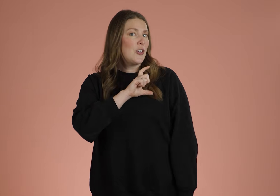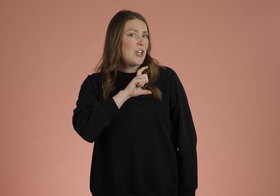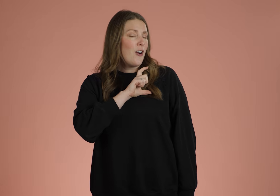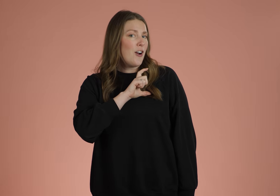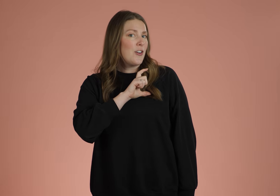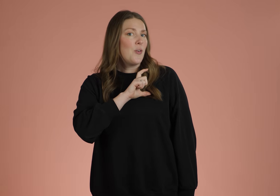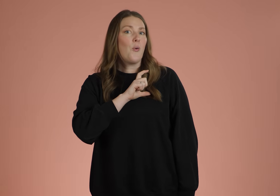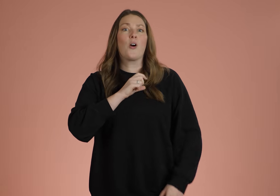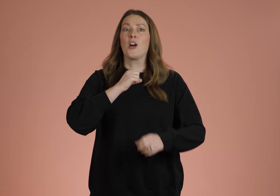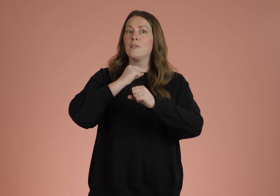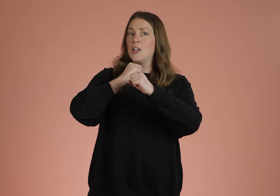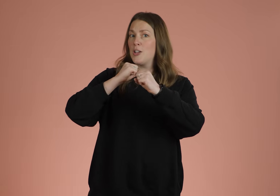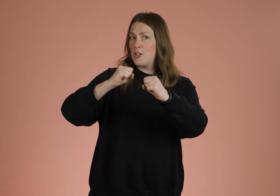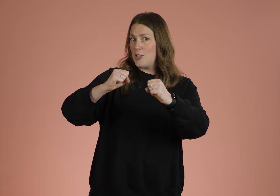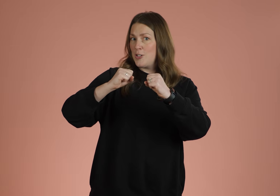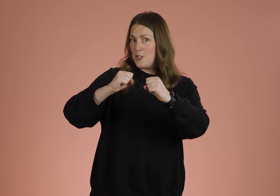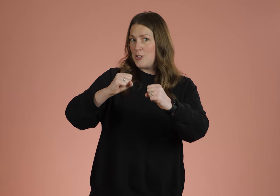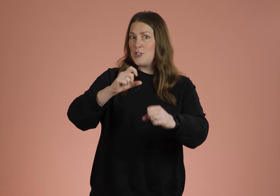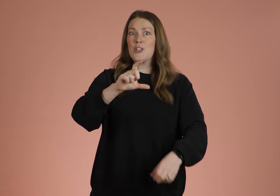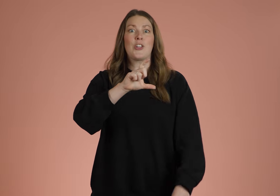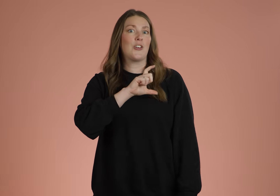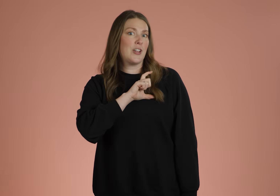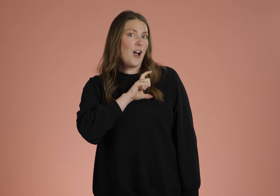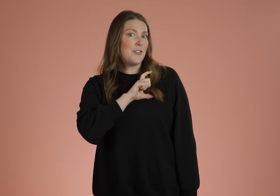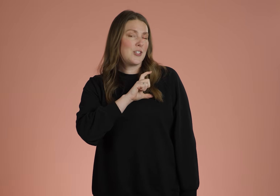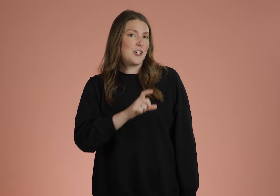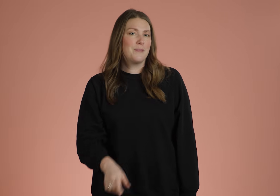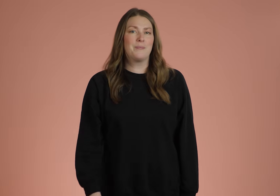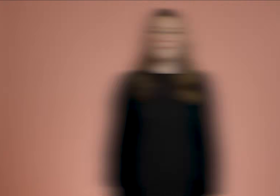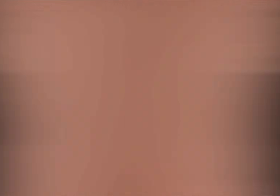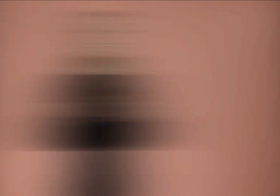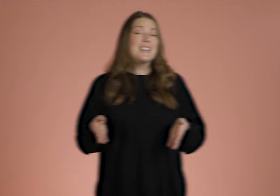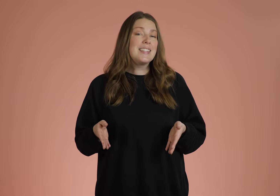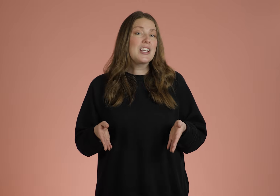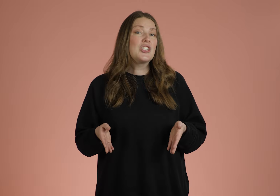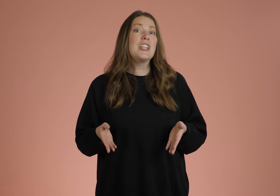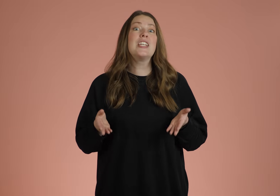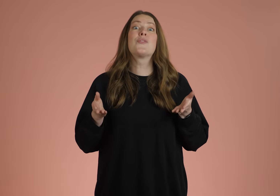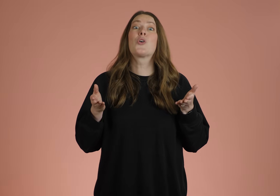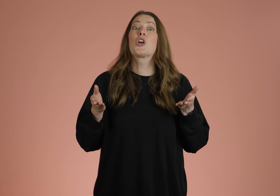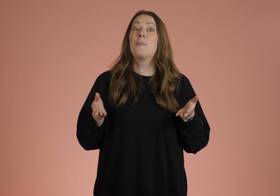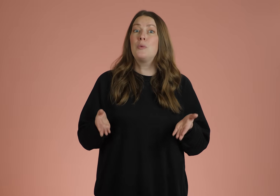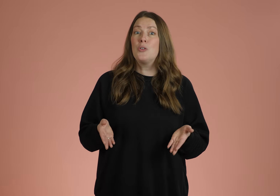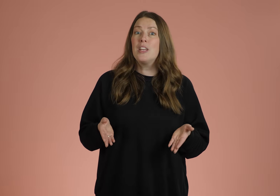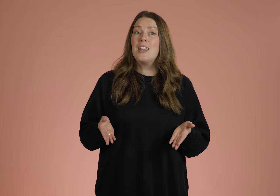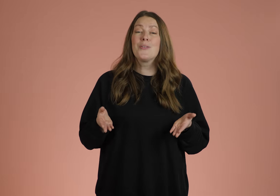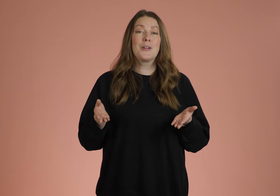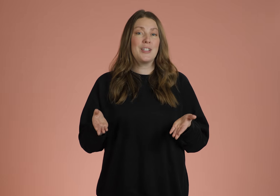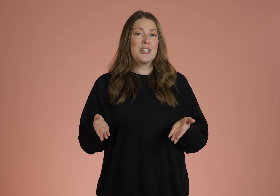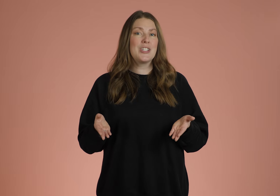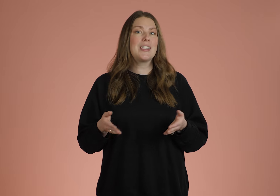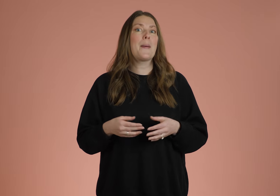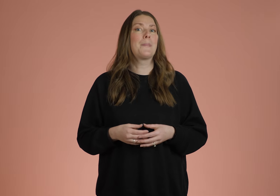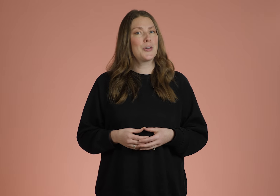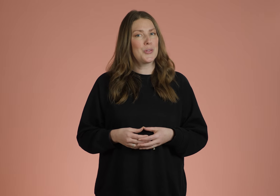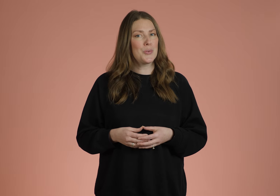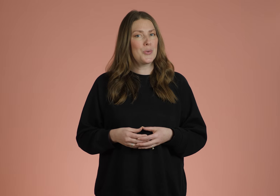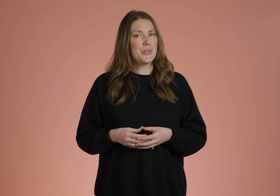Security guard or security officer. This section is for community, religious, and personal roles.